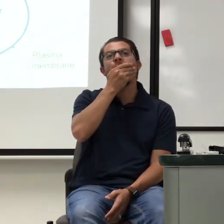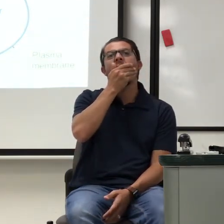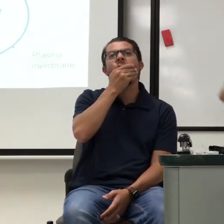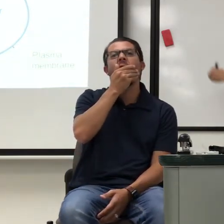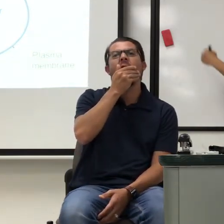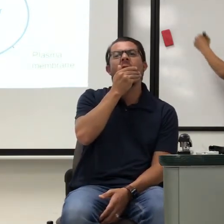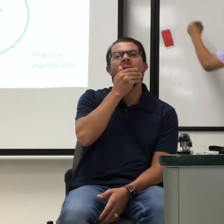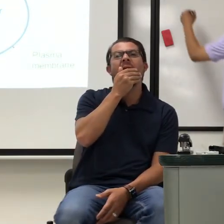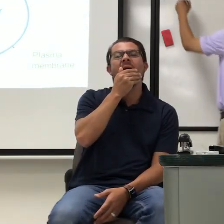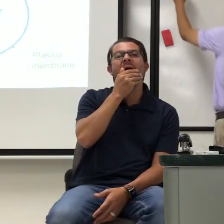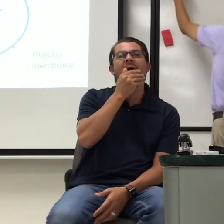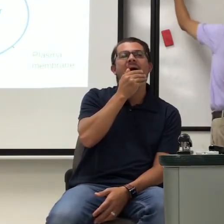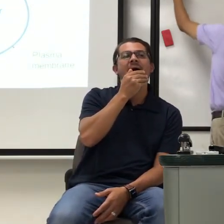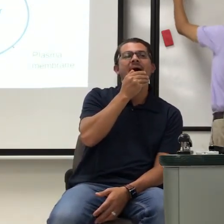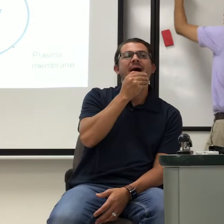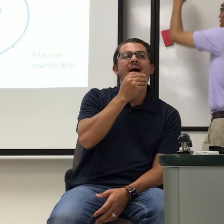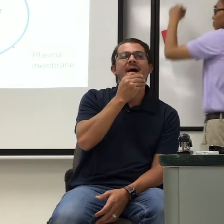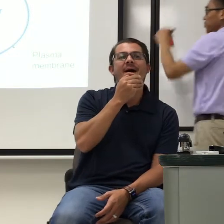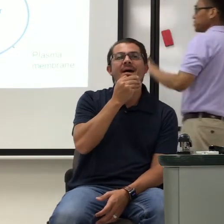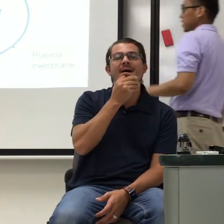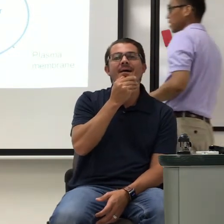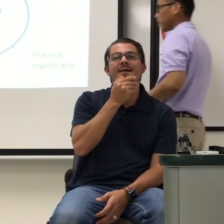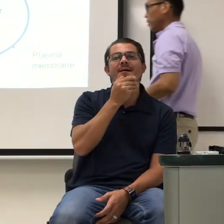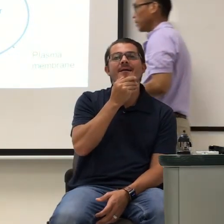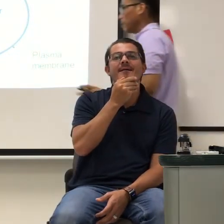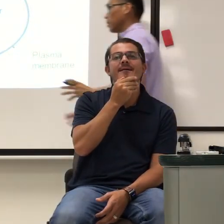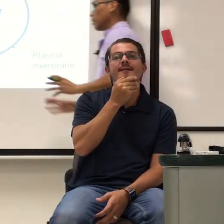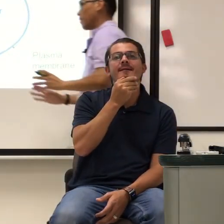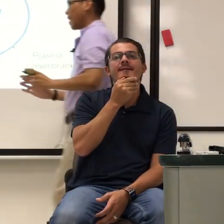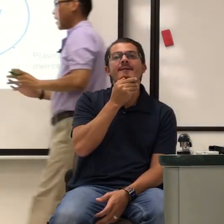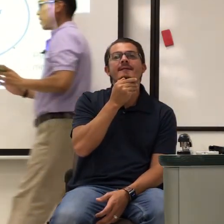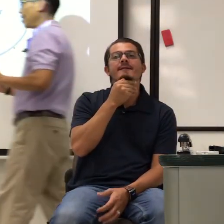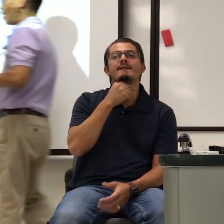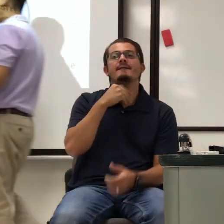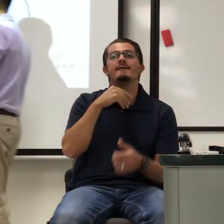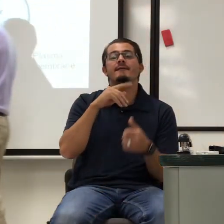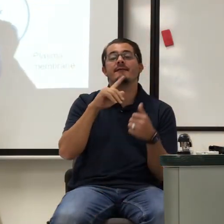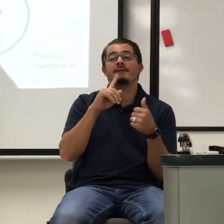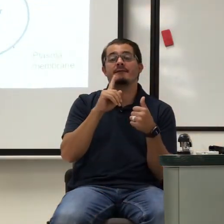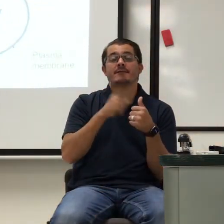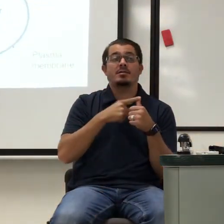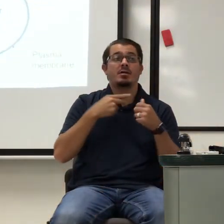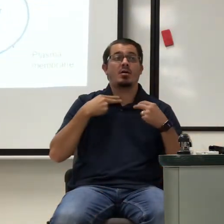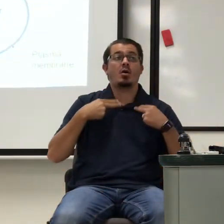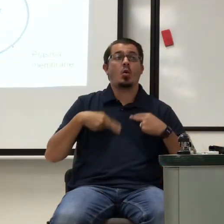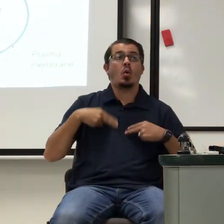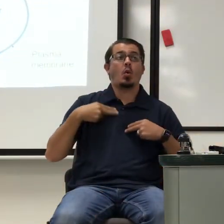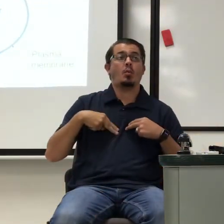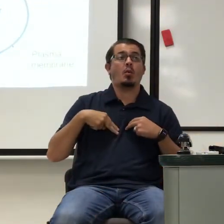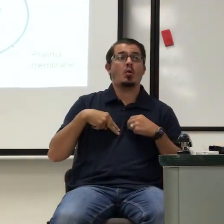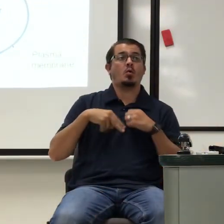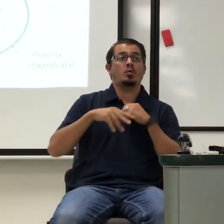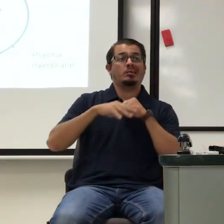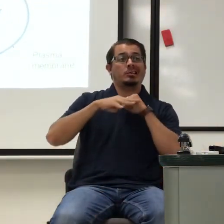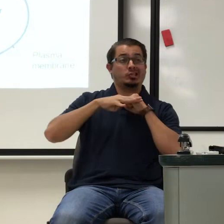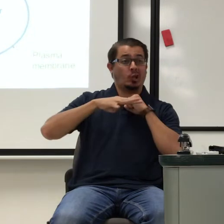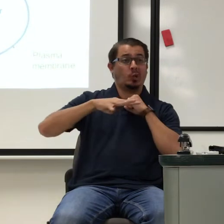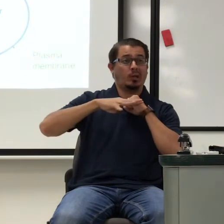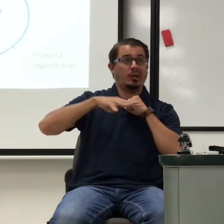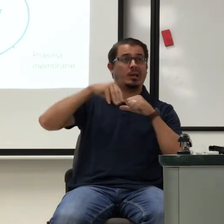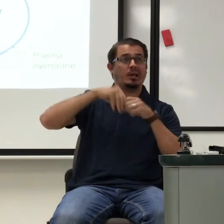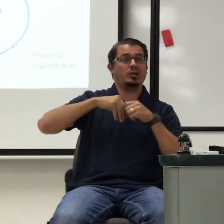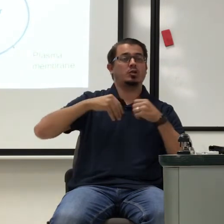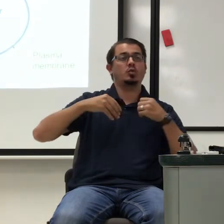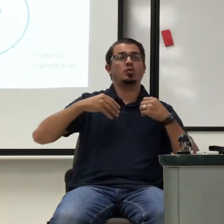Well, number one, I got these fluid compartments here. Appreciate that a hormone secreted into the bloodstream has